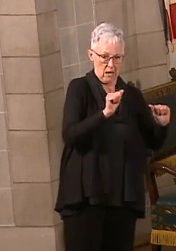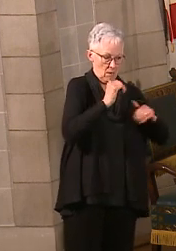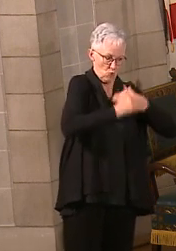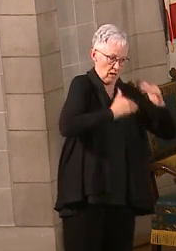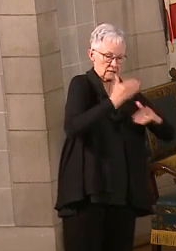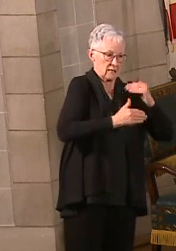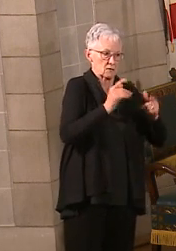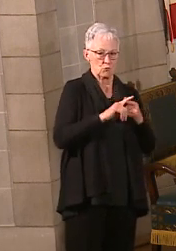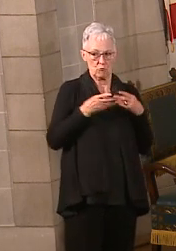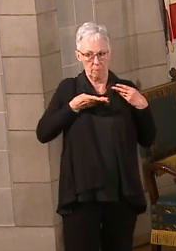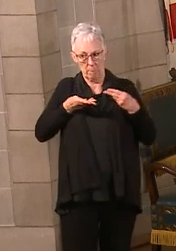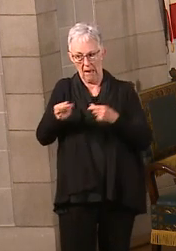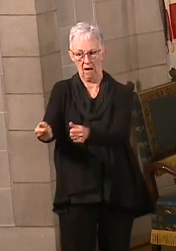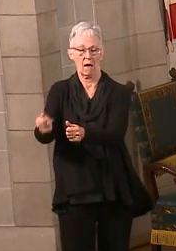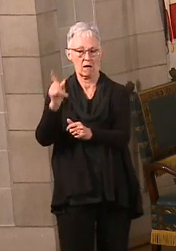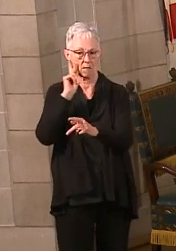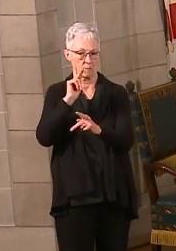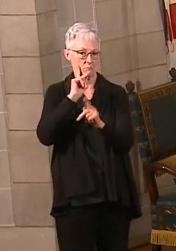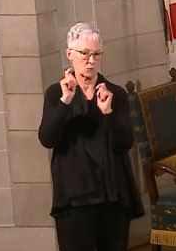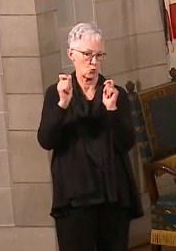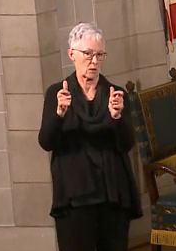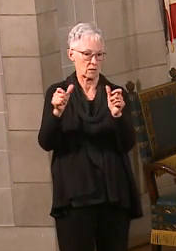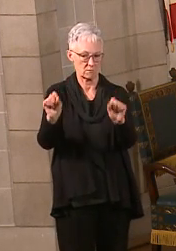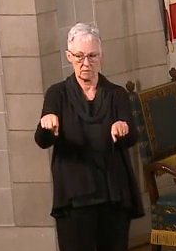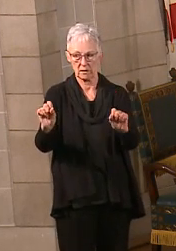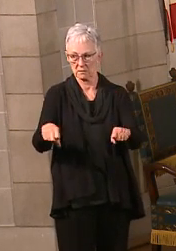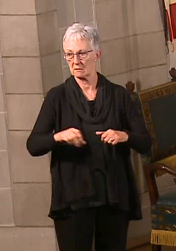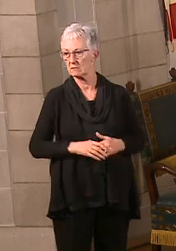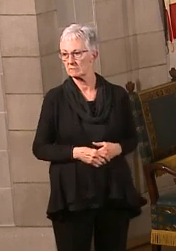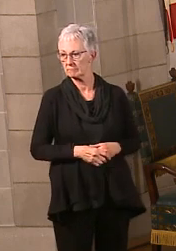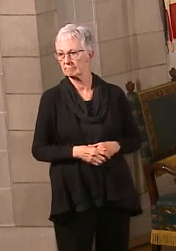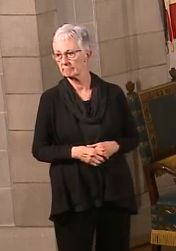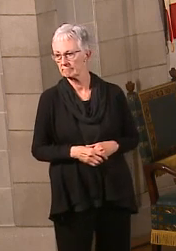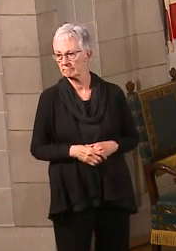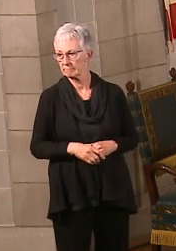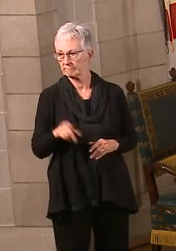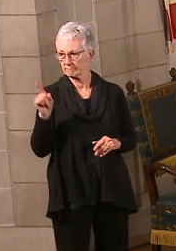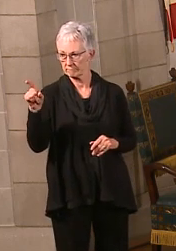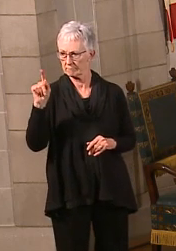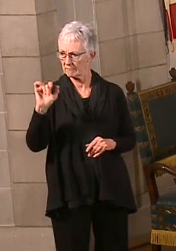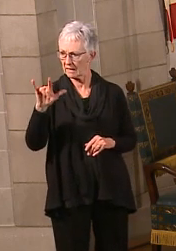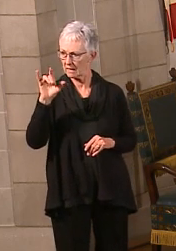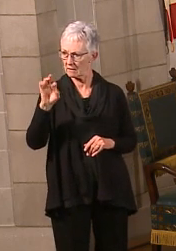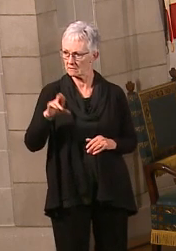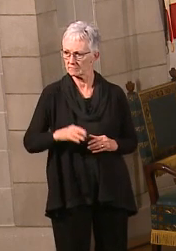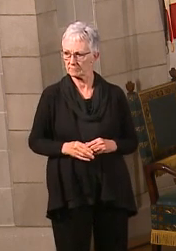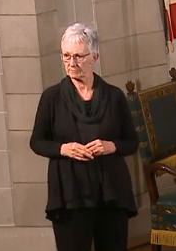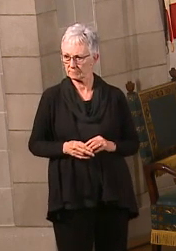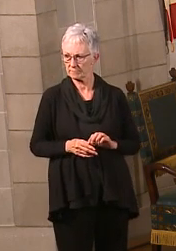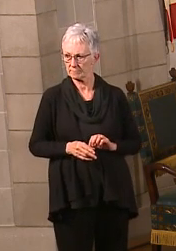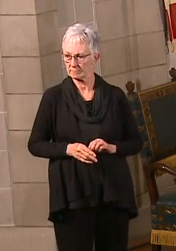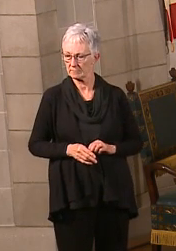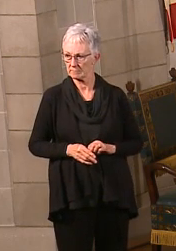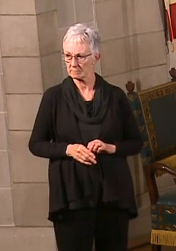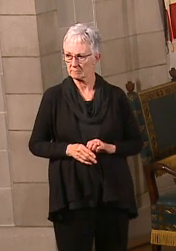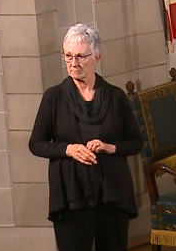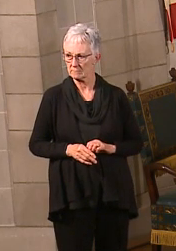in. All right, Taylor, do you have other questions? We do. We have a couple of questions